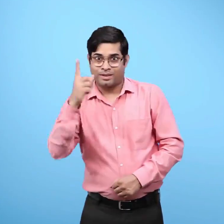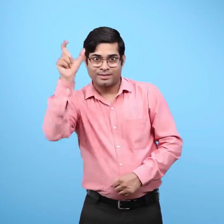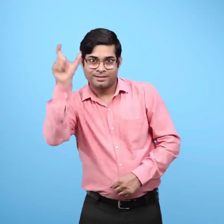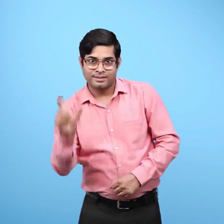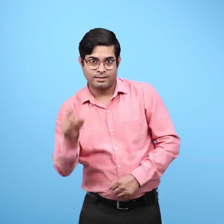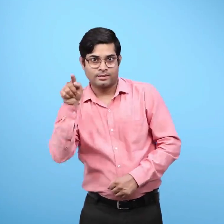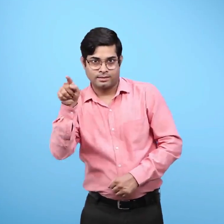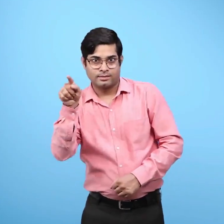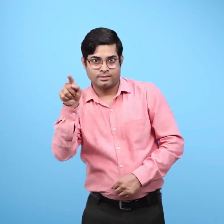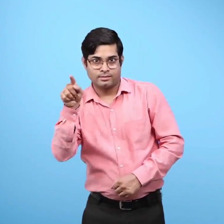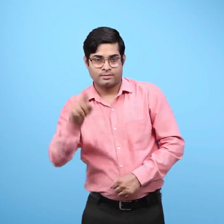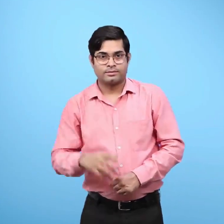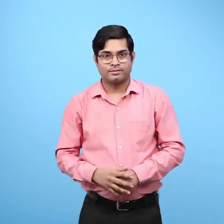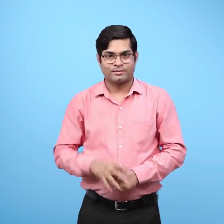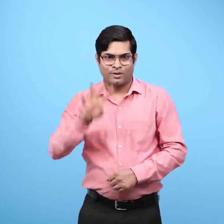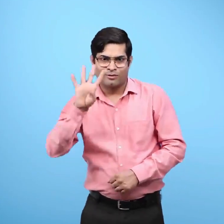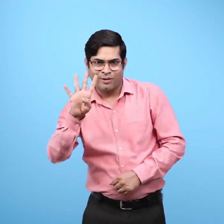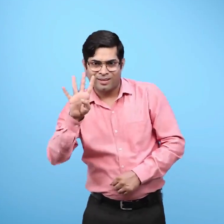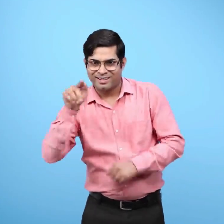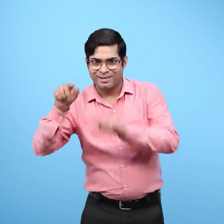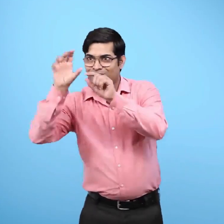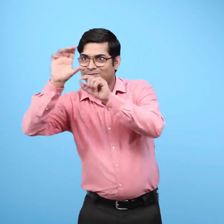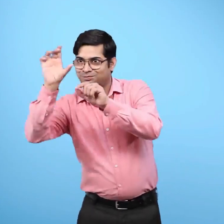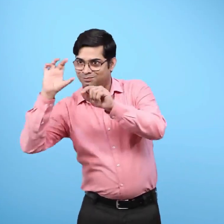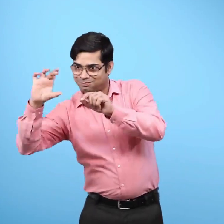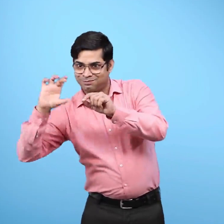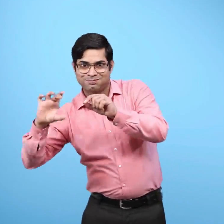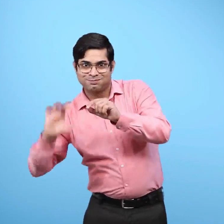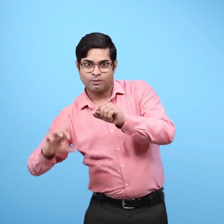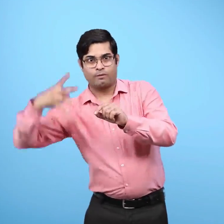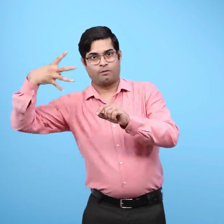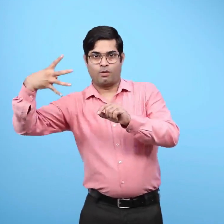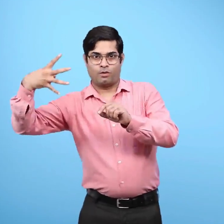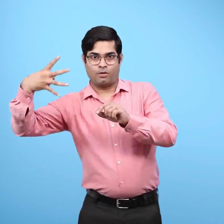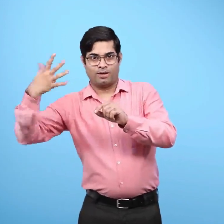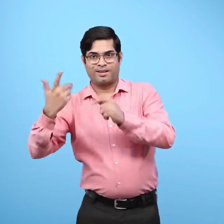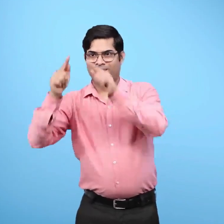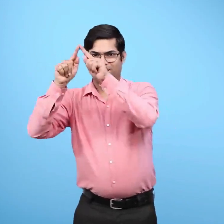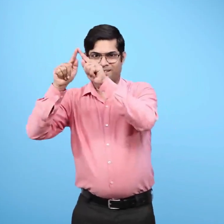We have the different shapes mentioned in 4 rows below this.